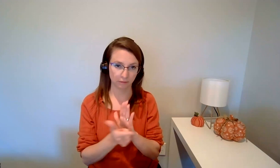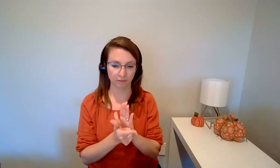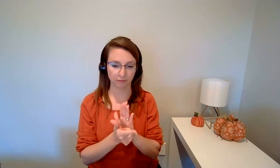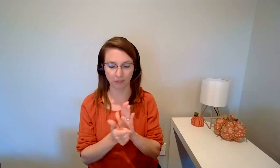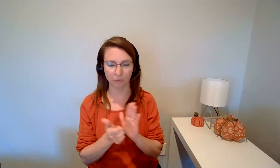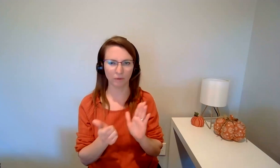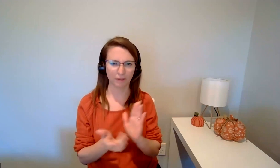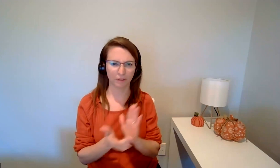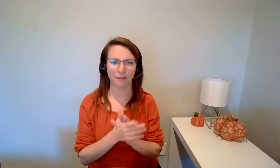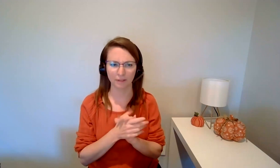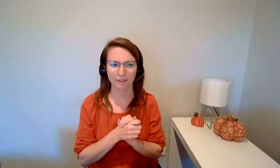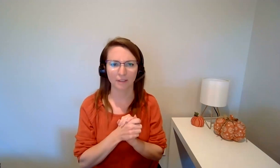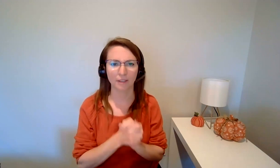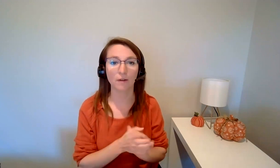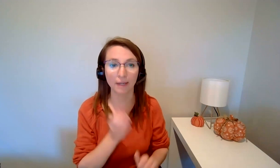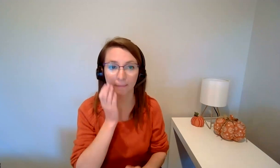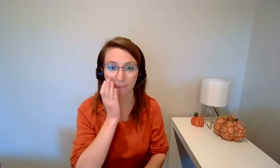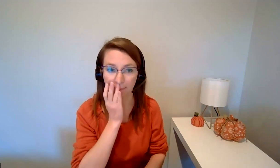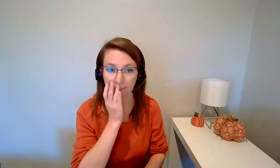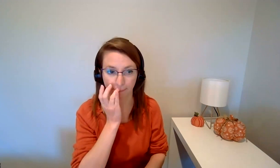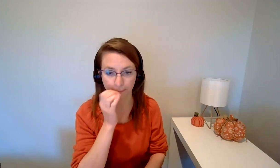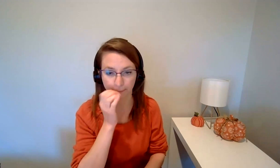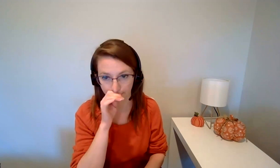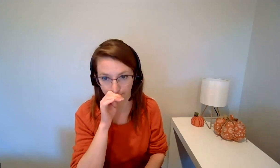I have a question Okay. only because